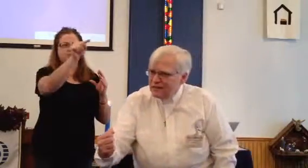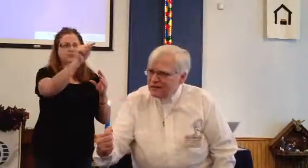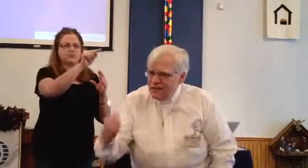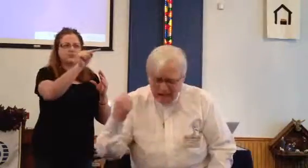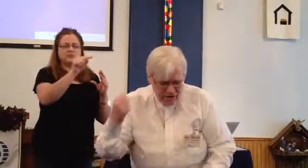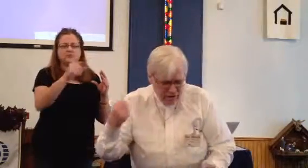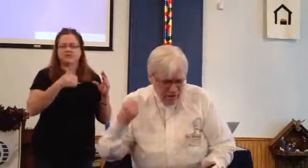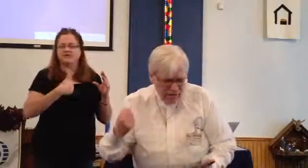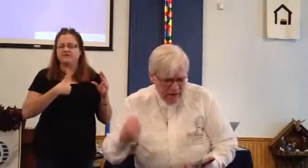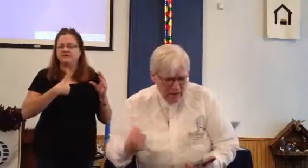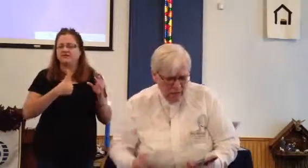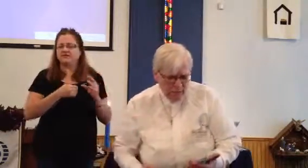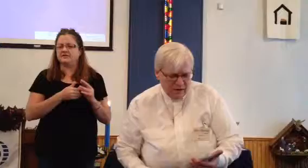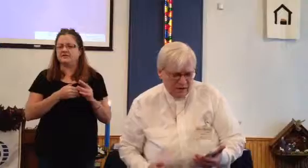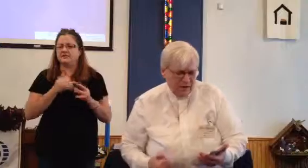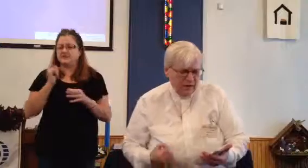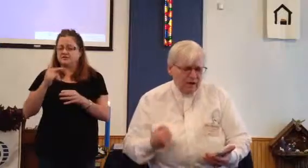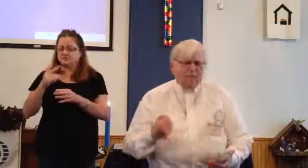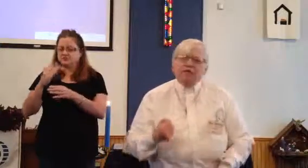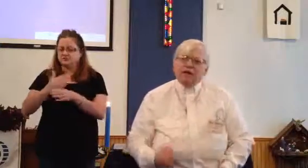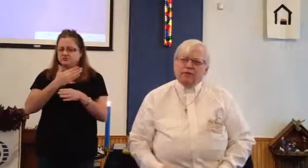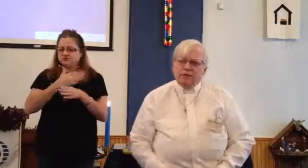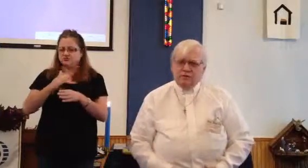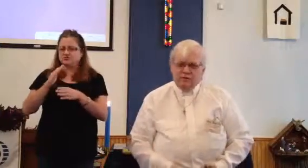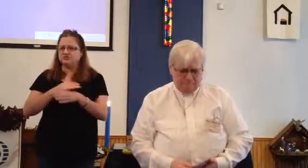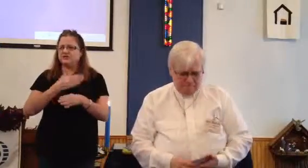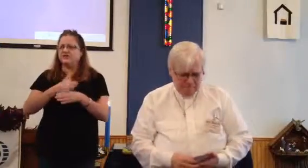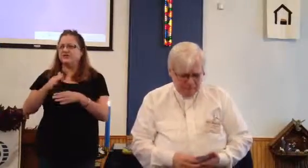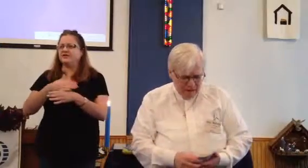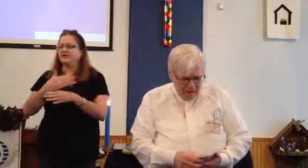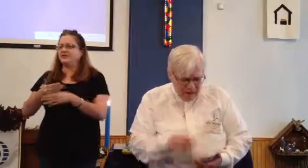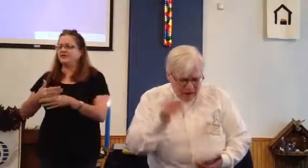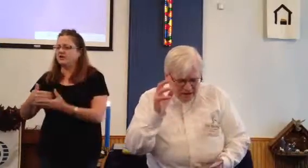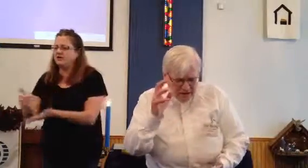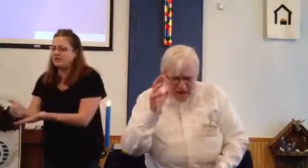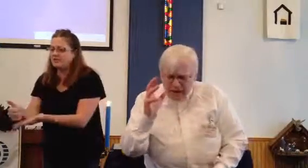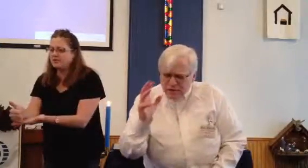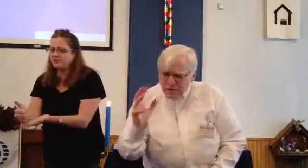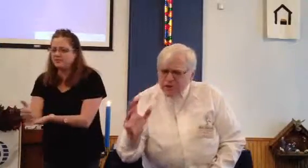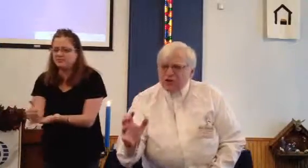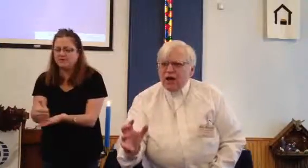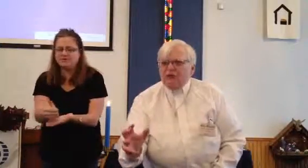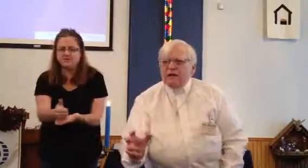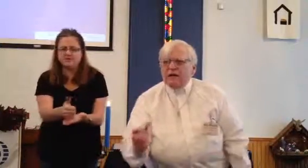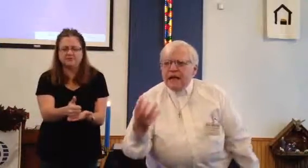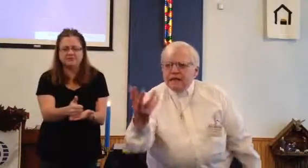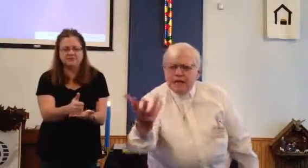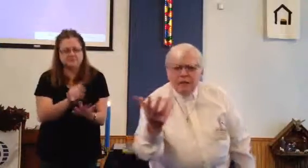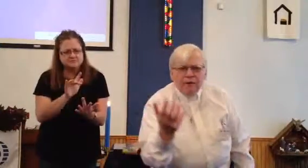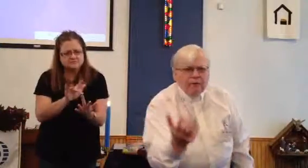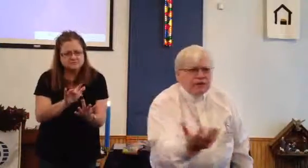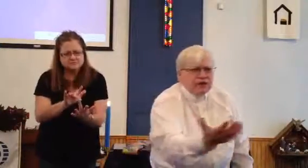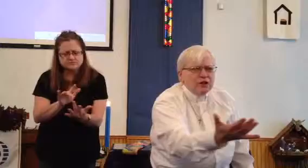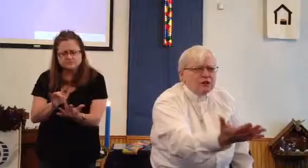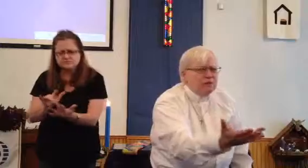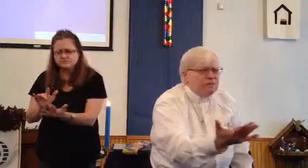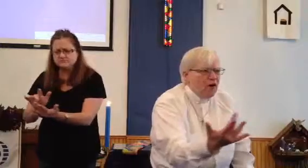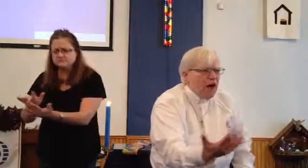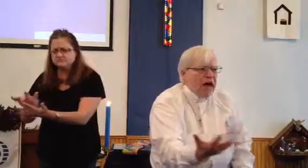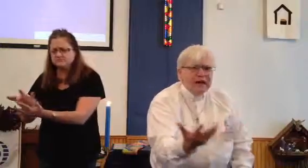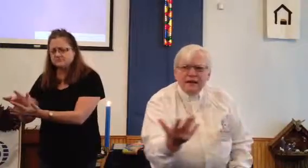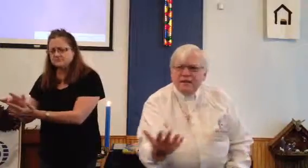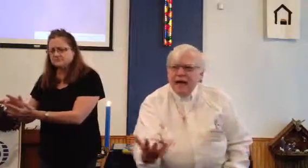has, and to share that hope with others, and to reach out and to help others